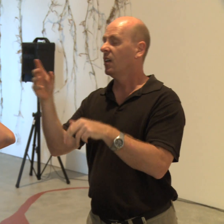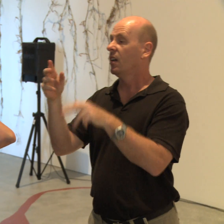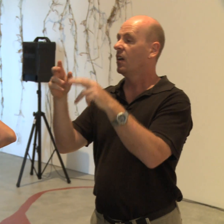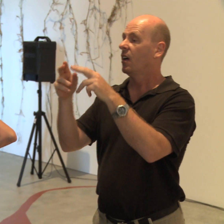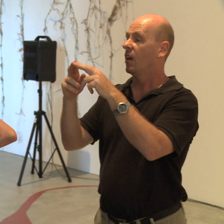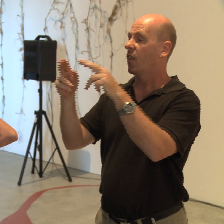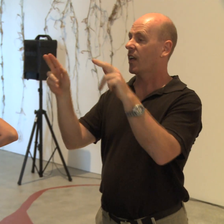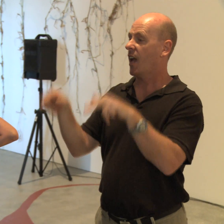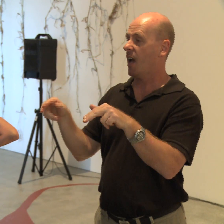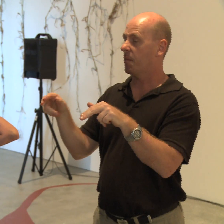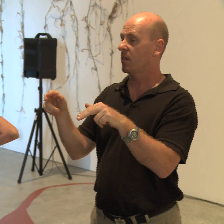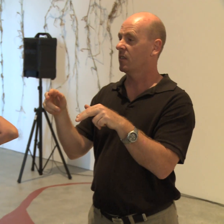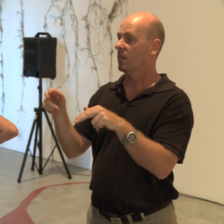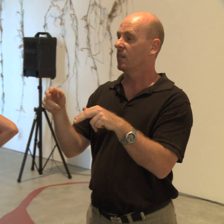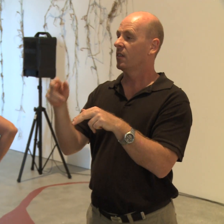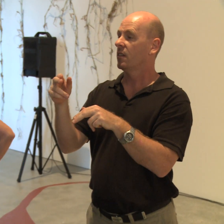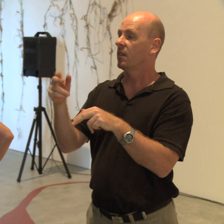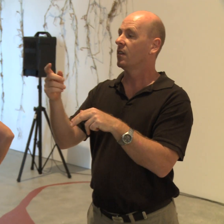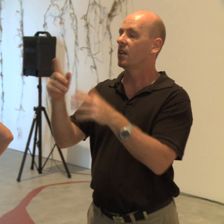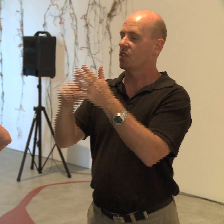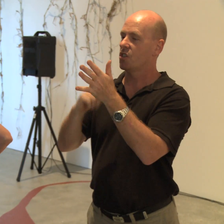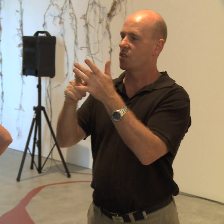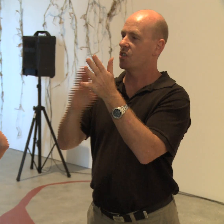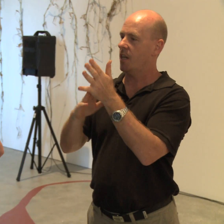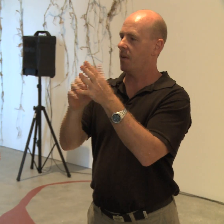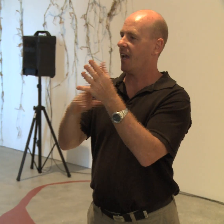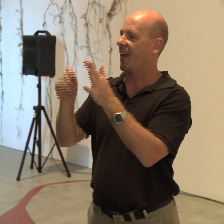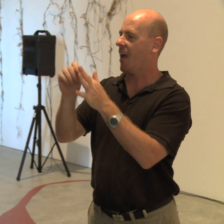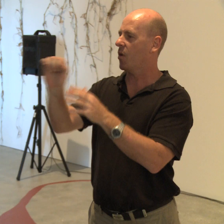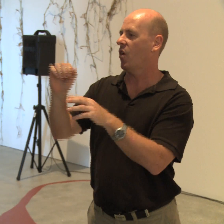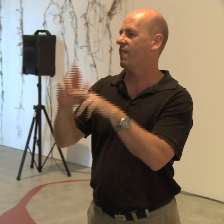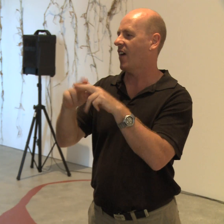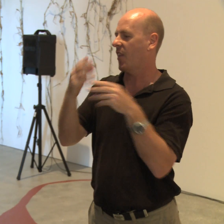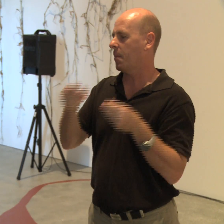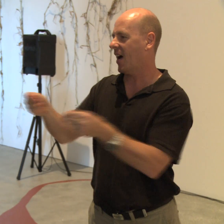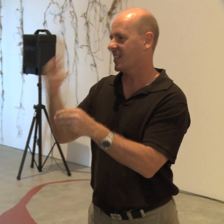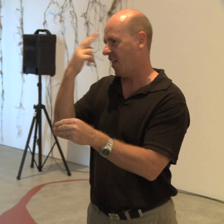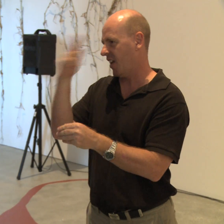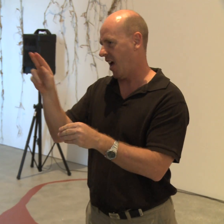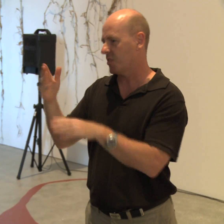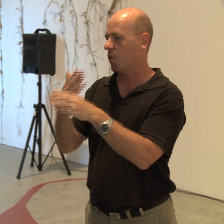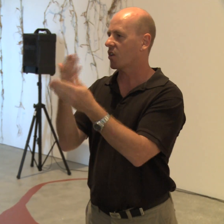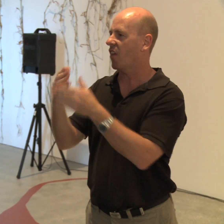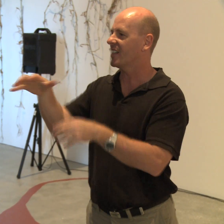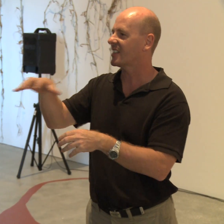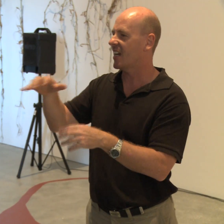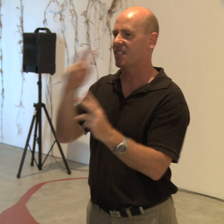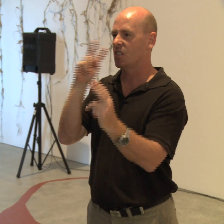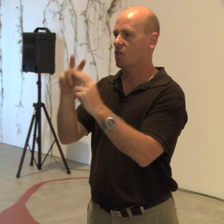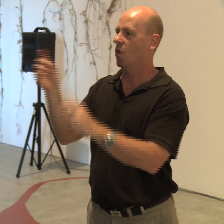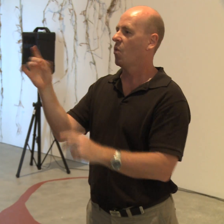came from the Jim Camp, who was her father, who worked on Riversley Station, who she only remembers seeing